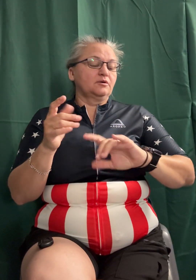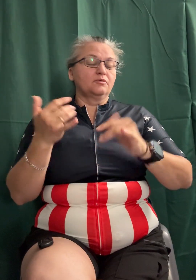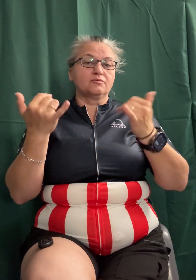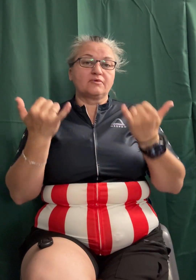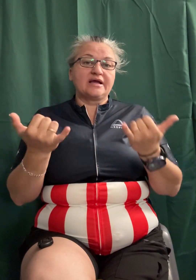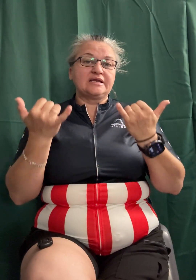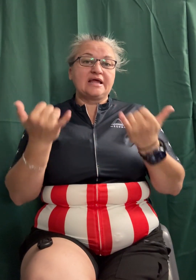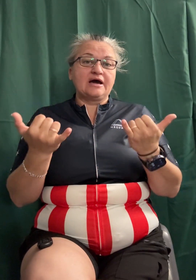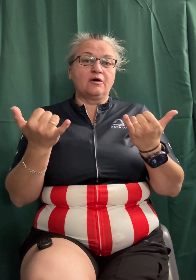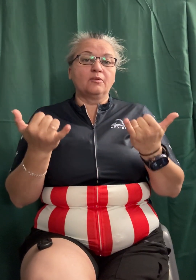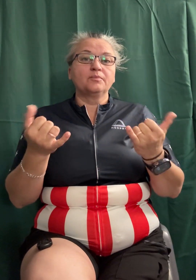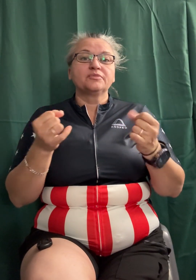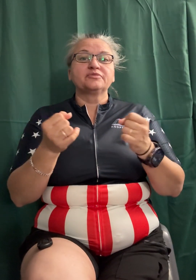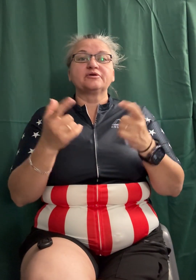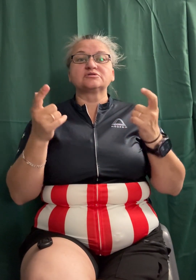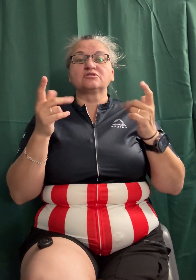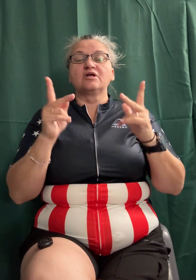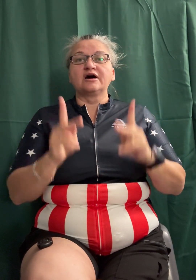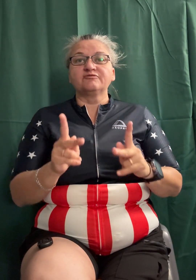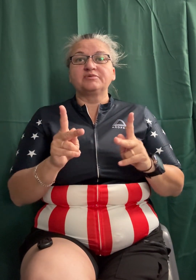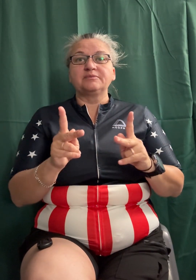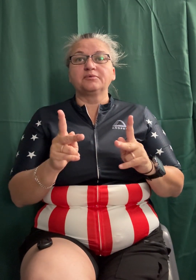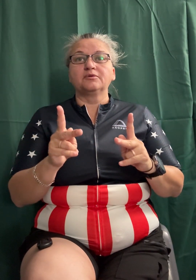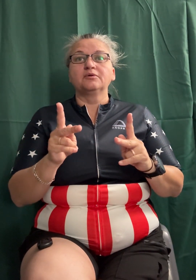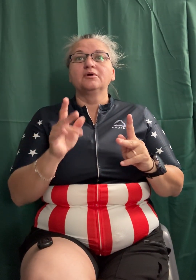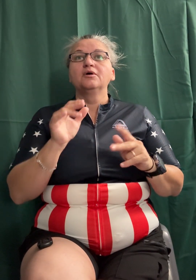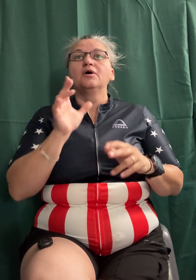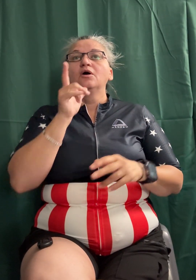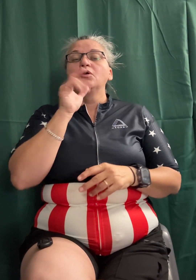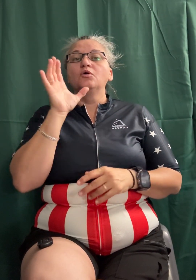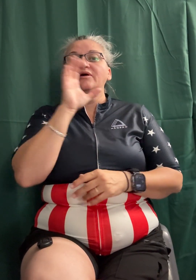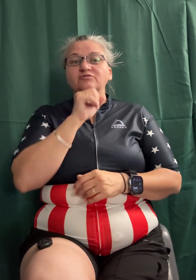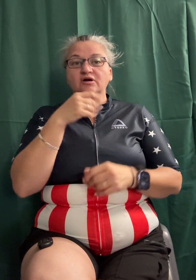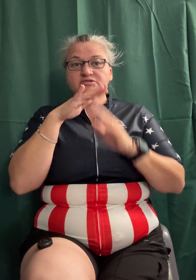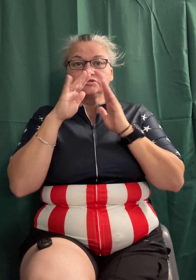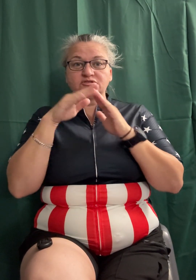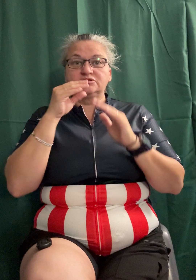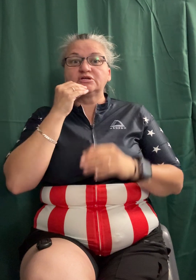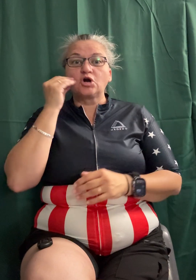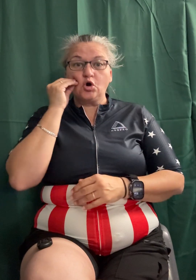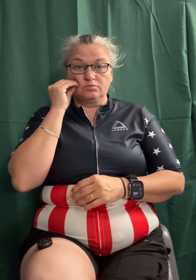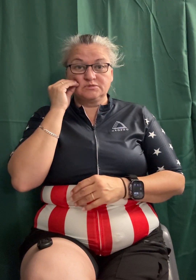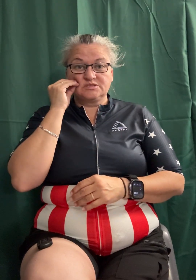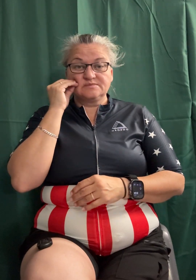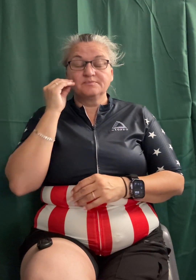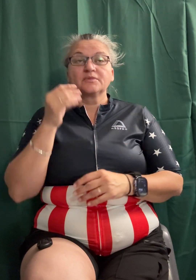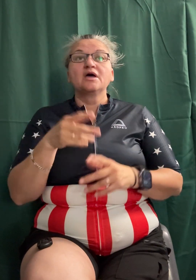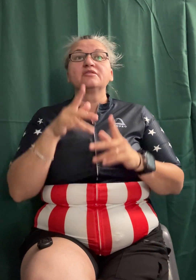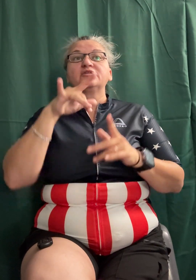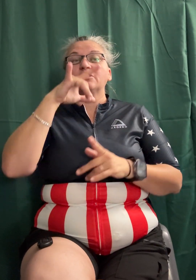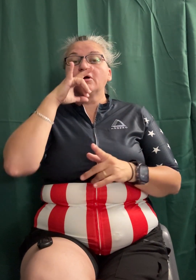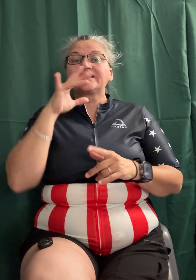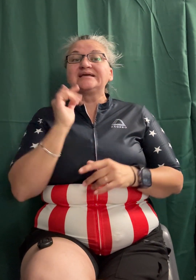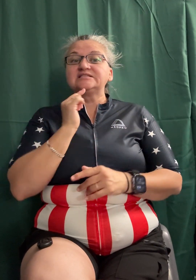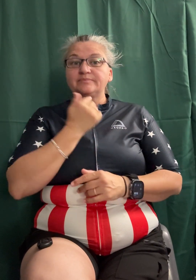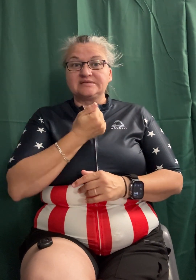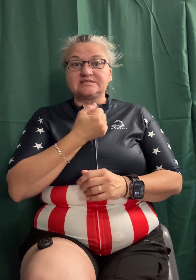So right now, there's a lot of people who have lost their homes. There are kids missing.